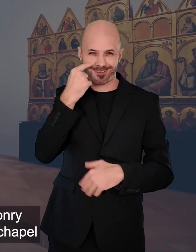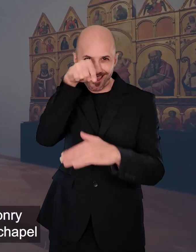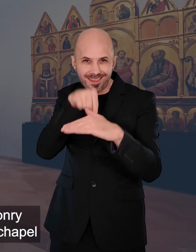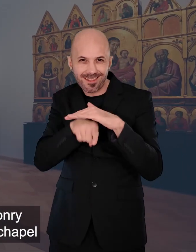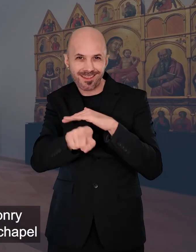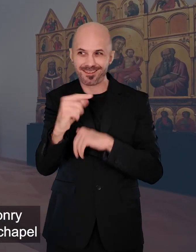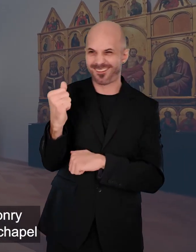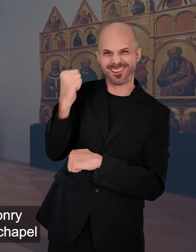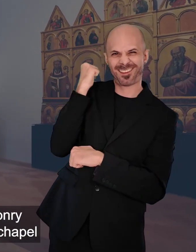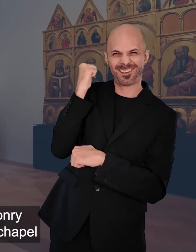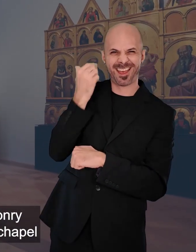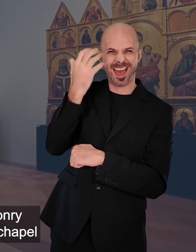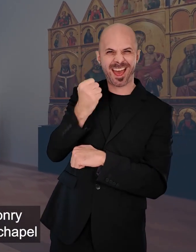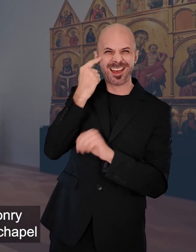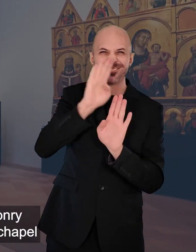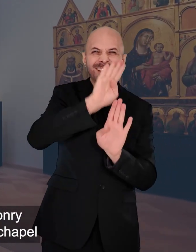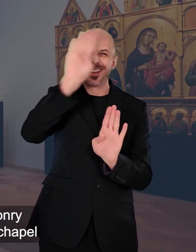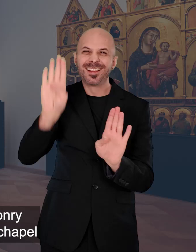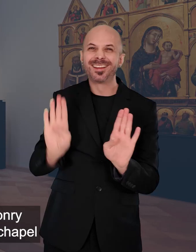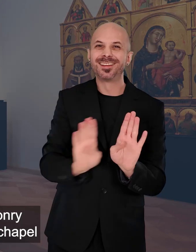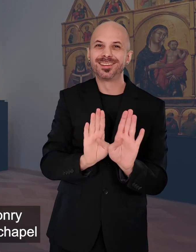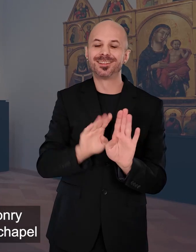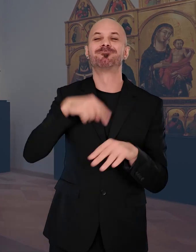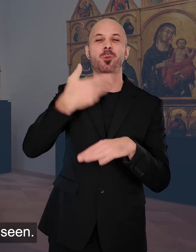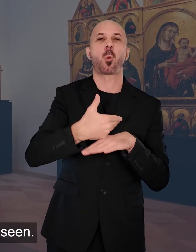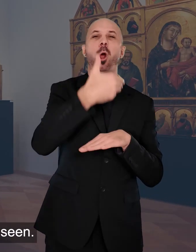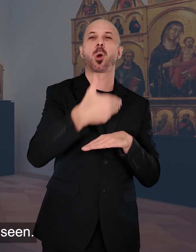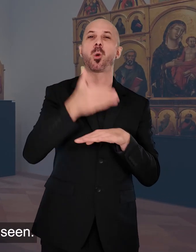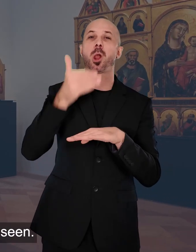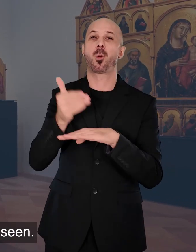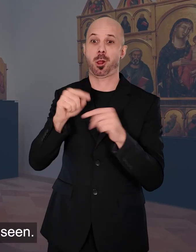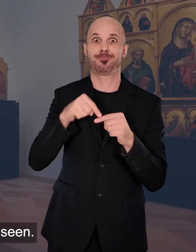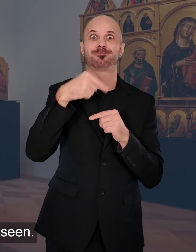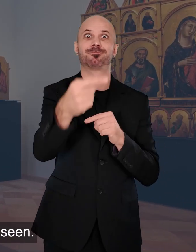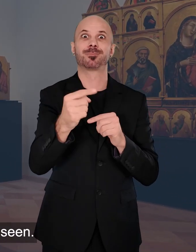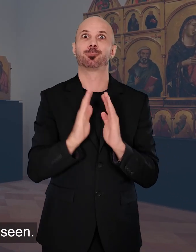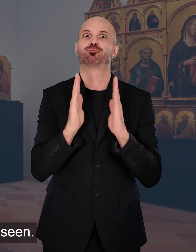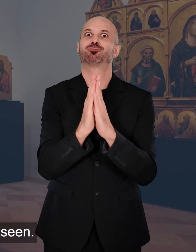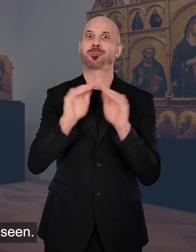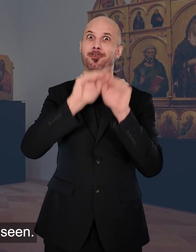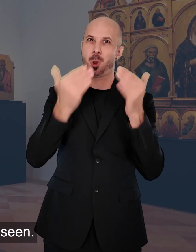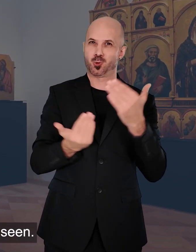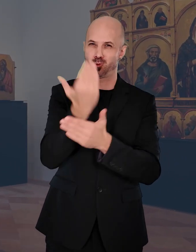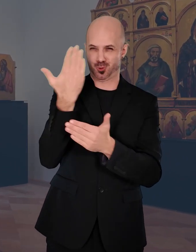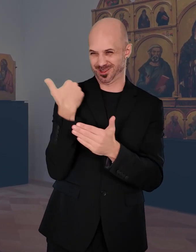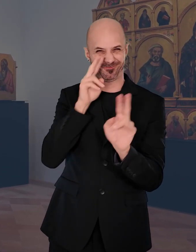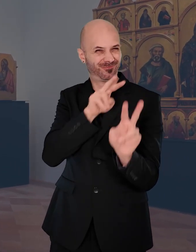were blocked with masonry for the constructions of the new chapel we have just visited, can still be